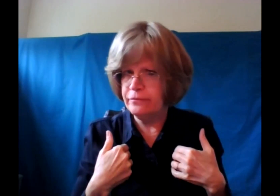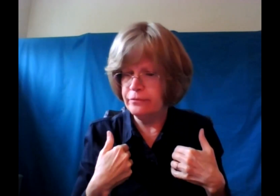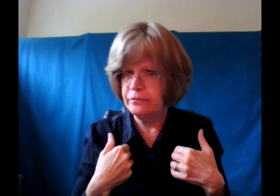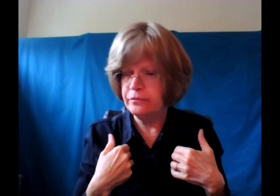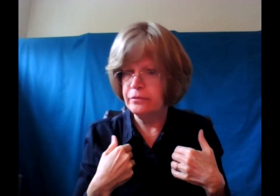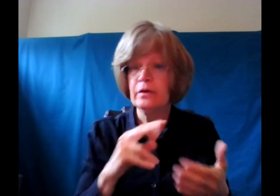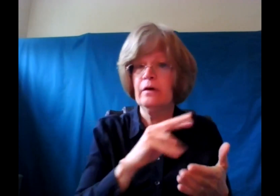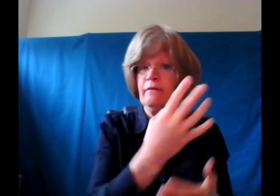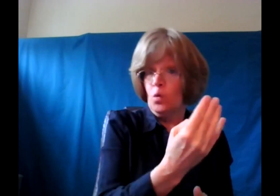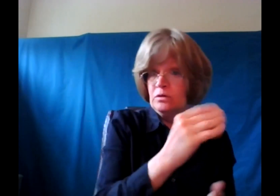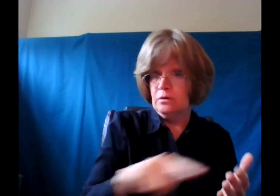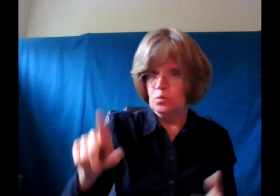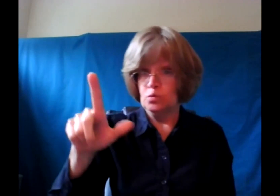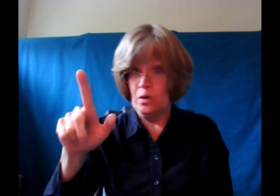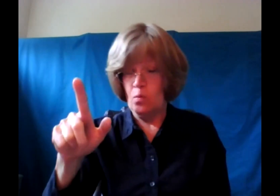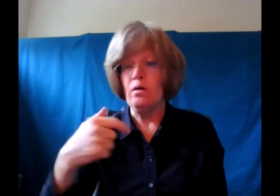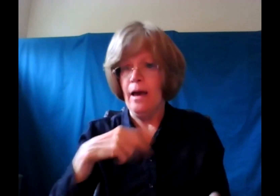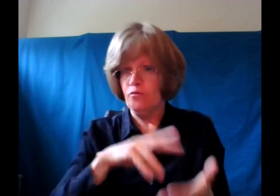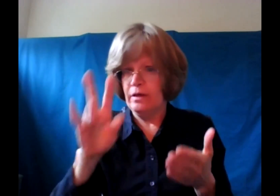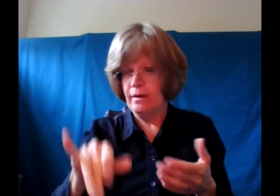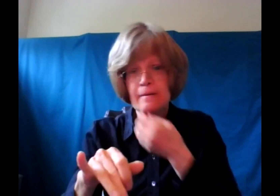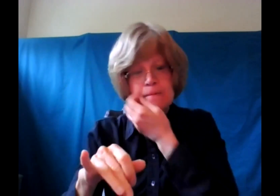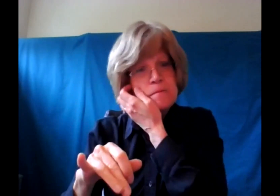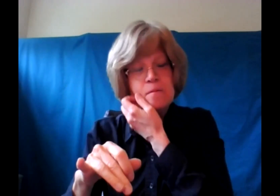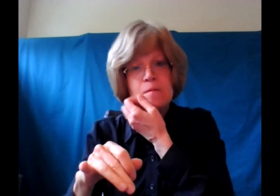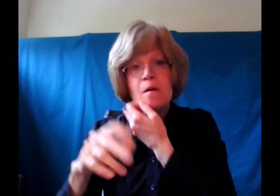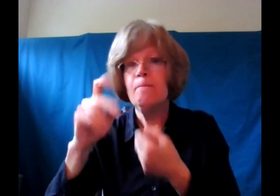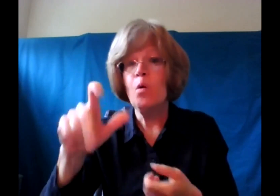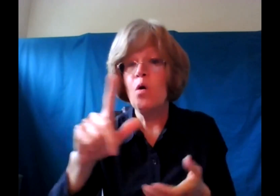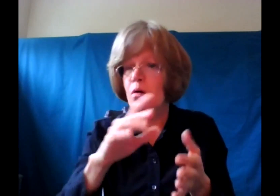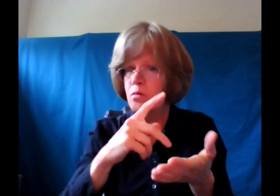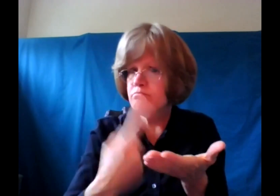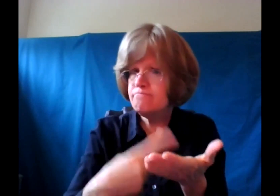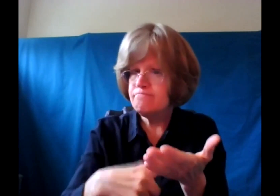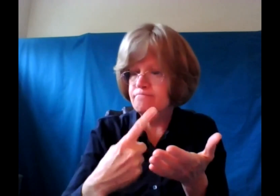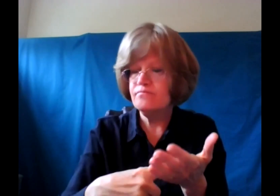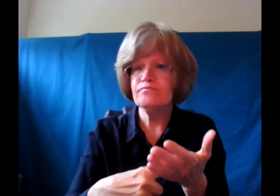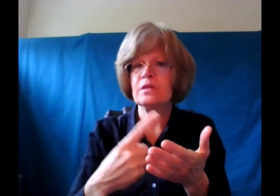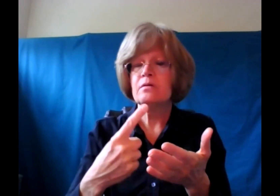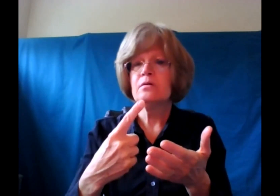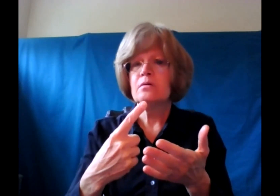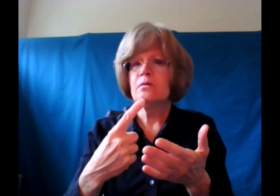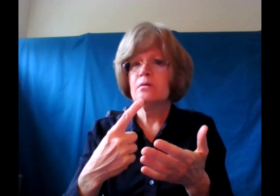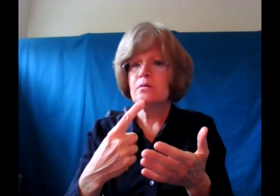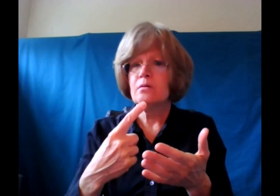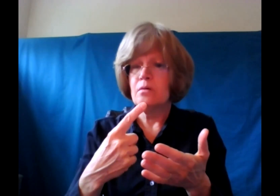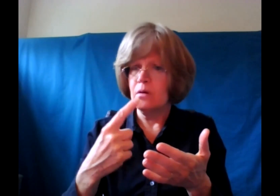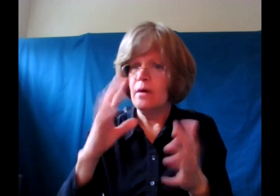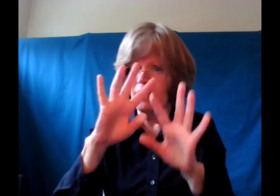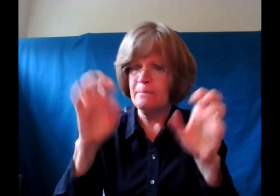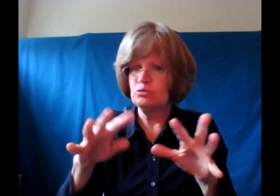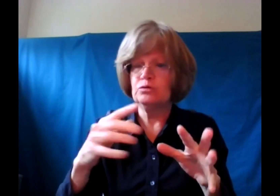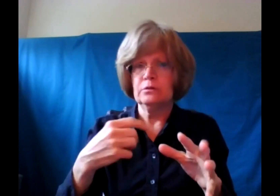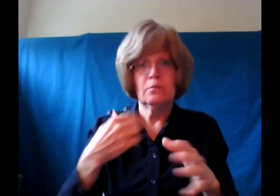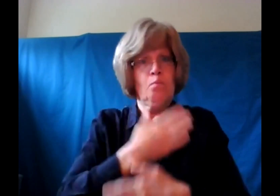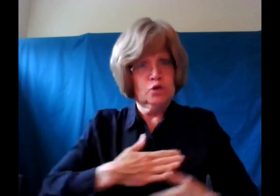in 14-21, which I read, he talks about the appreciation for the ministry, for the